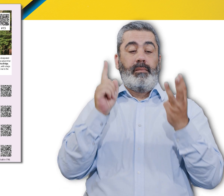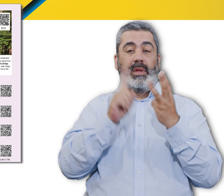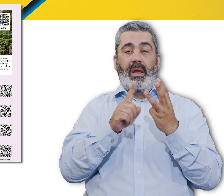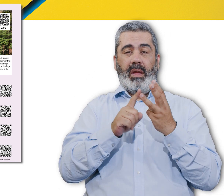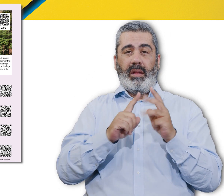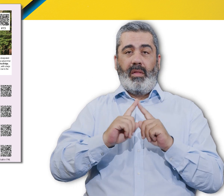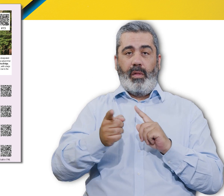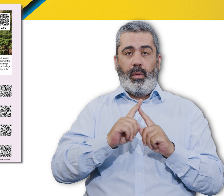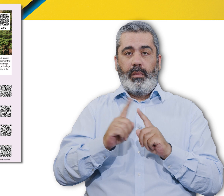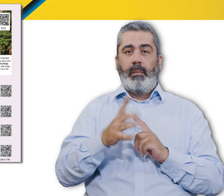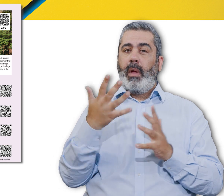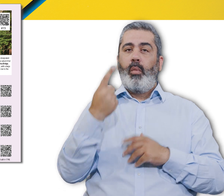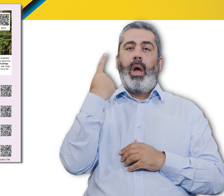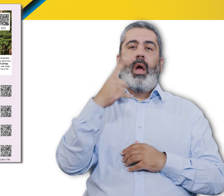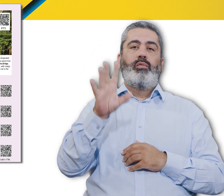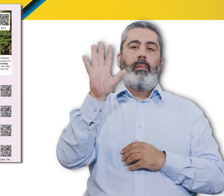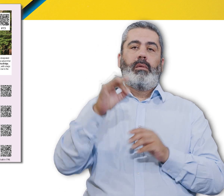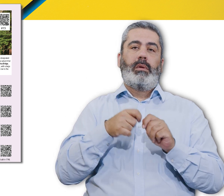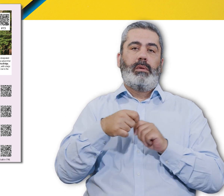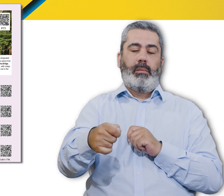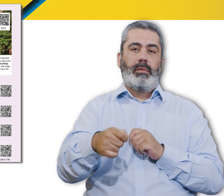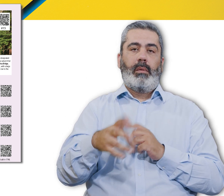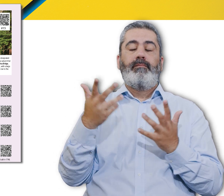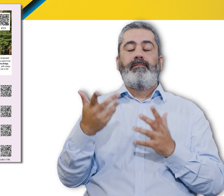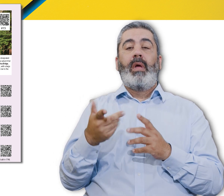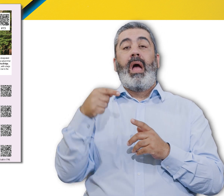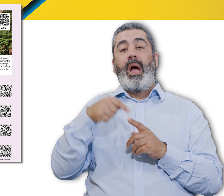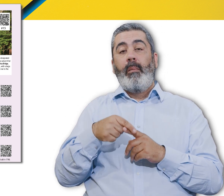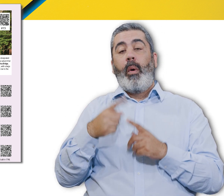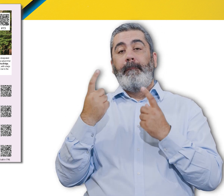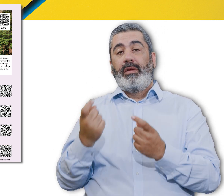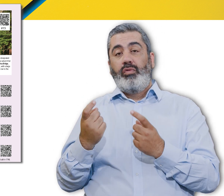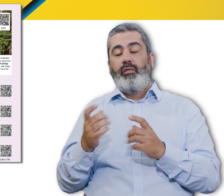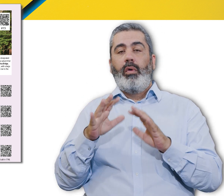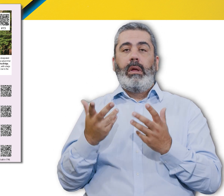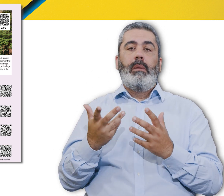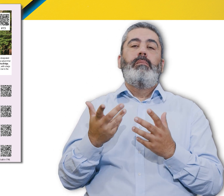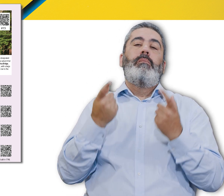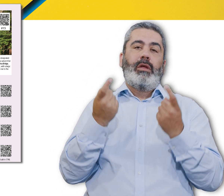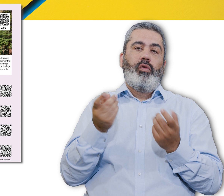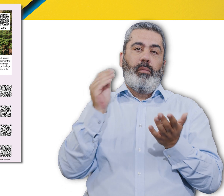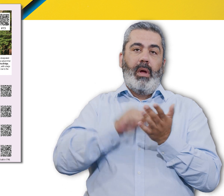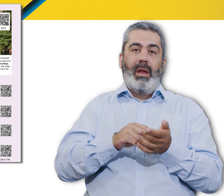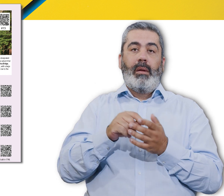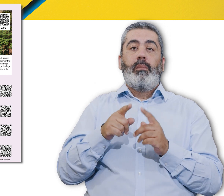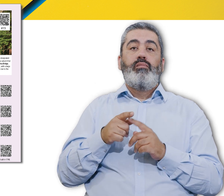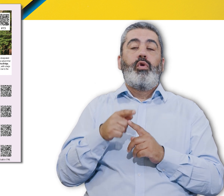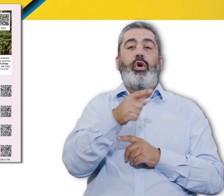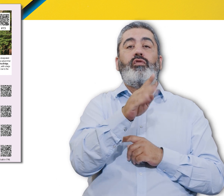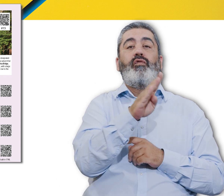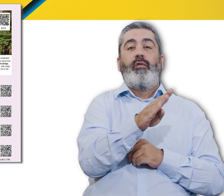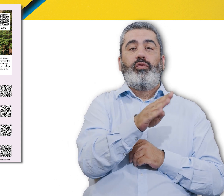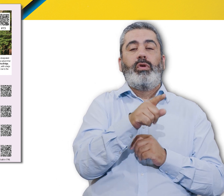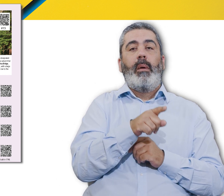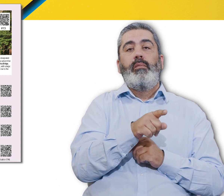C, 150 kilometers. Starting point 2. Nearby, Trikomo, number 50,